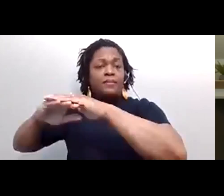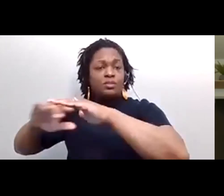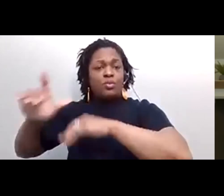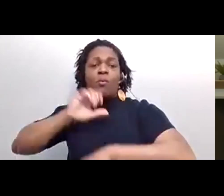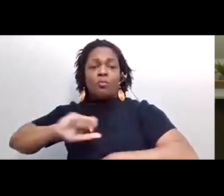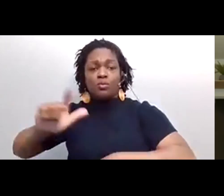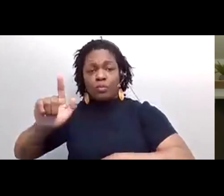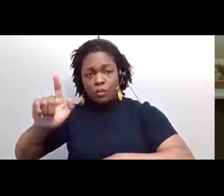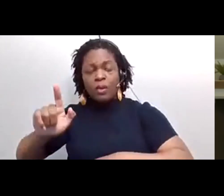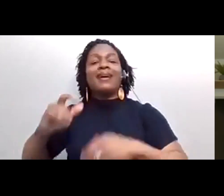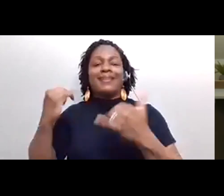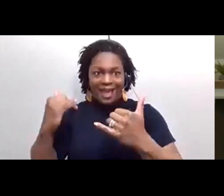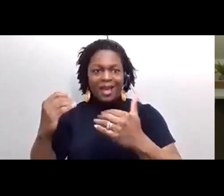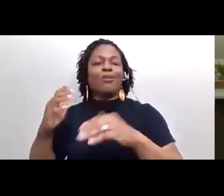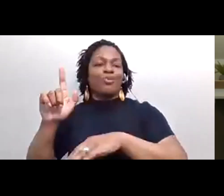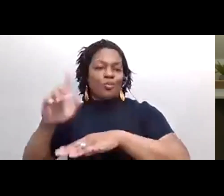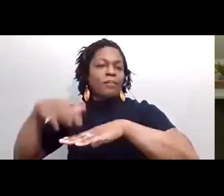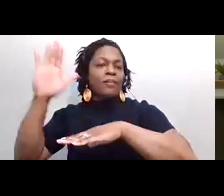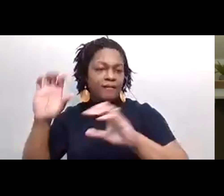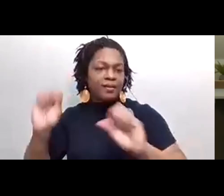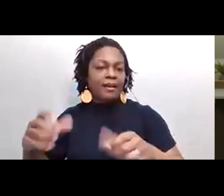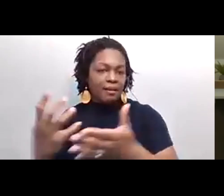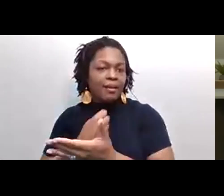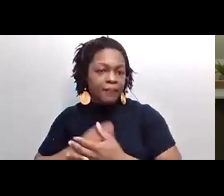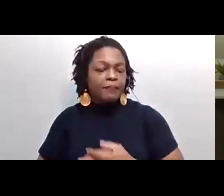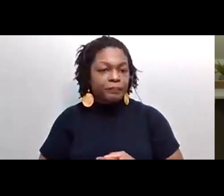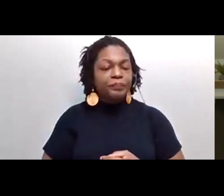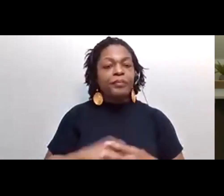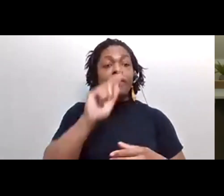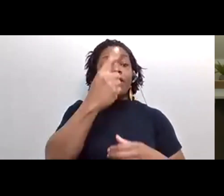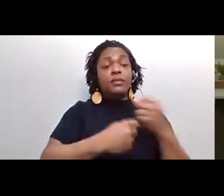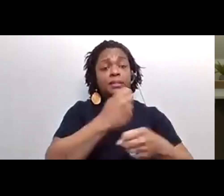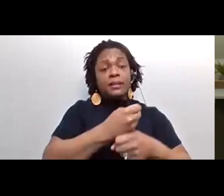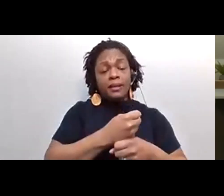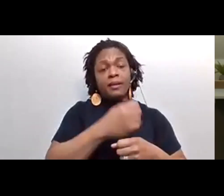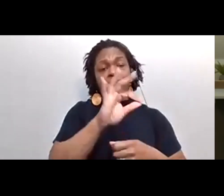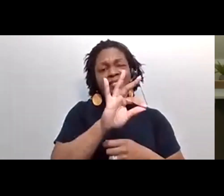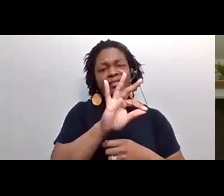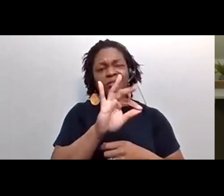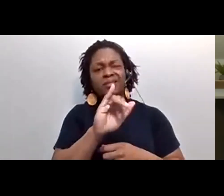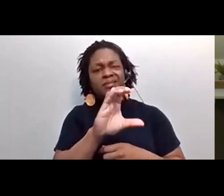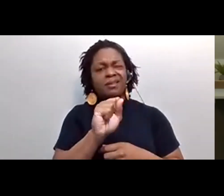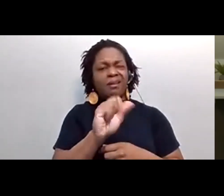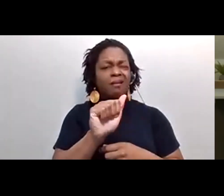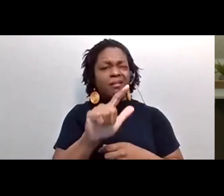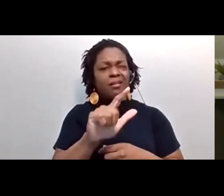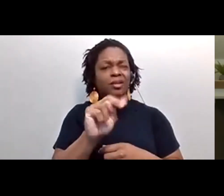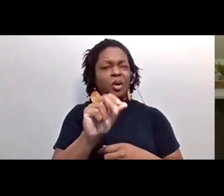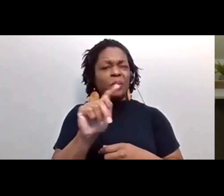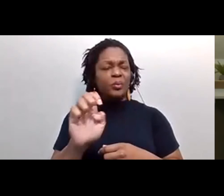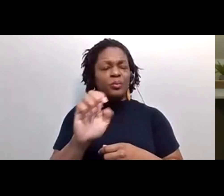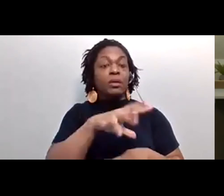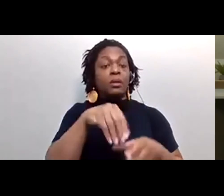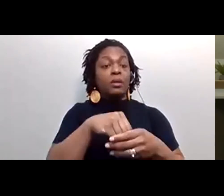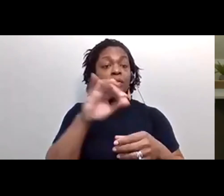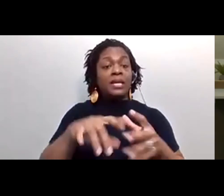those 21 and older. The first year fiscal note includes what we refer to as startup